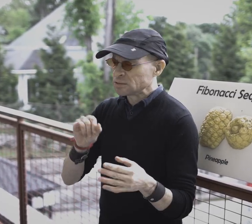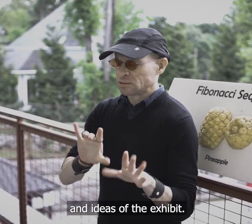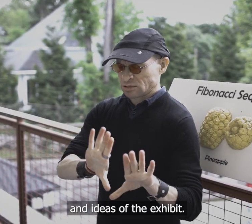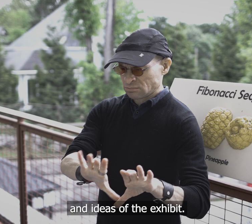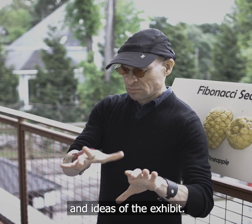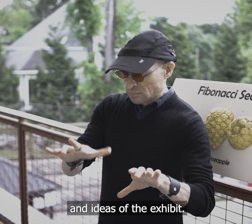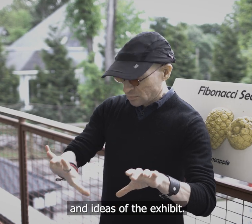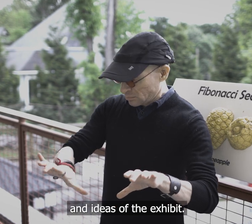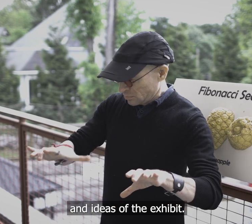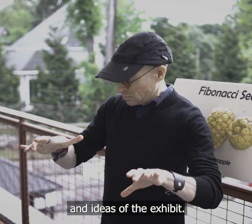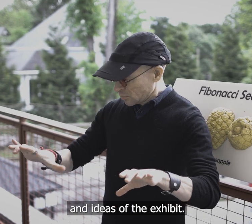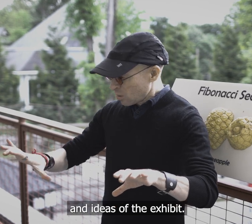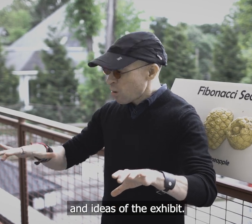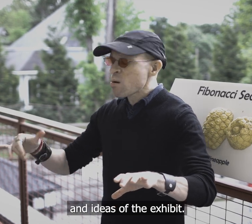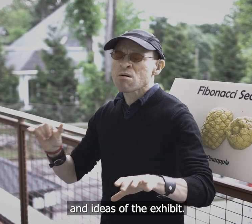and ideas of the exhibit.